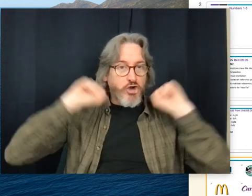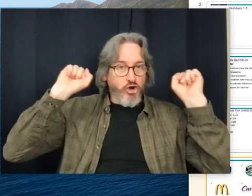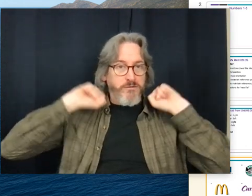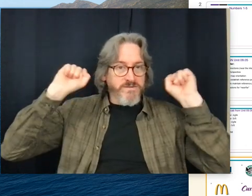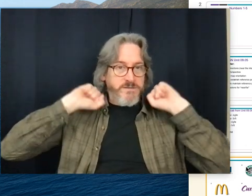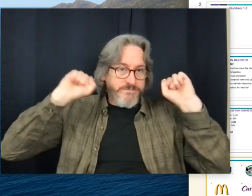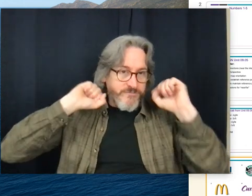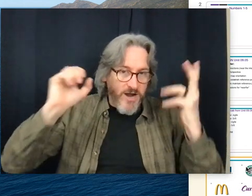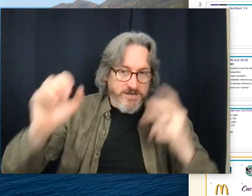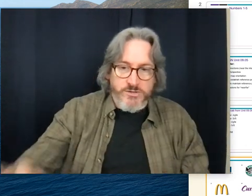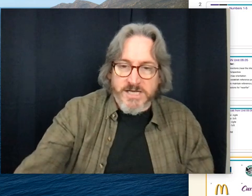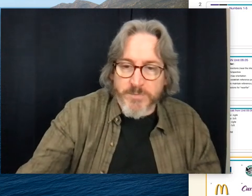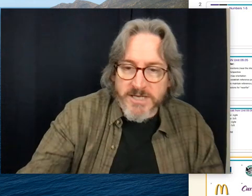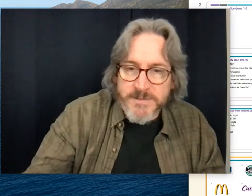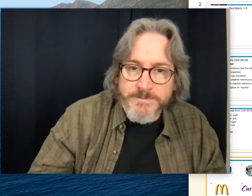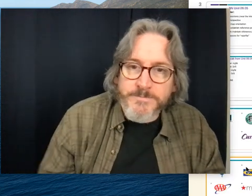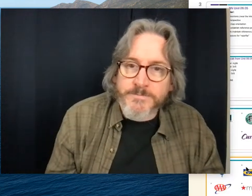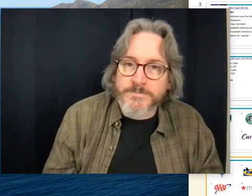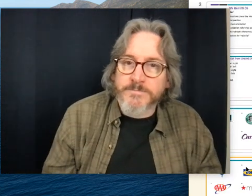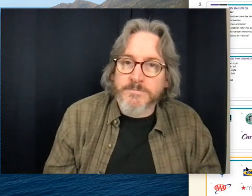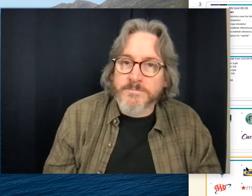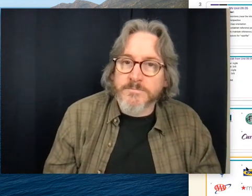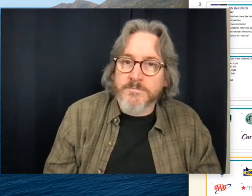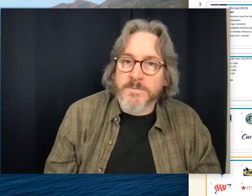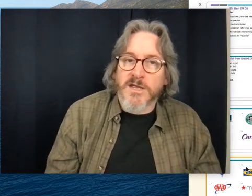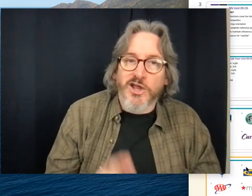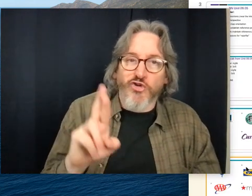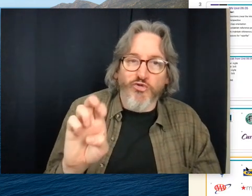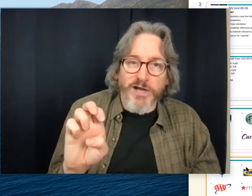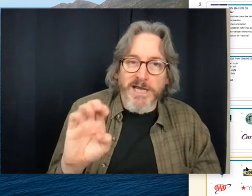and curves for exercise place.